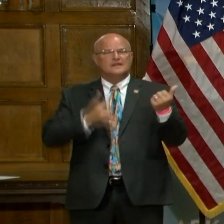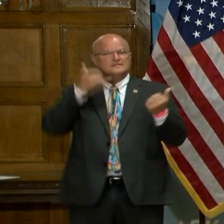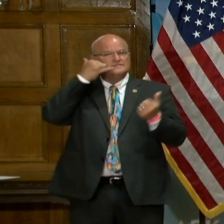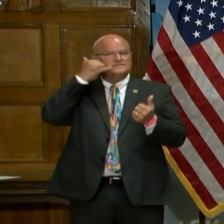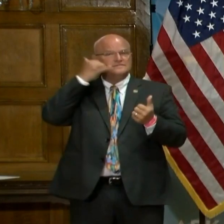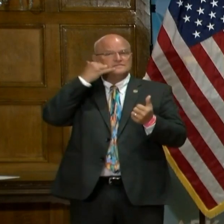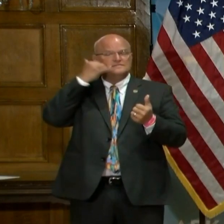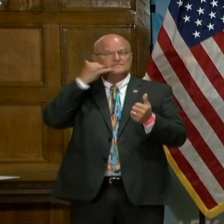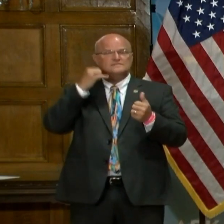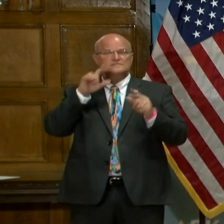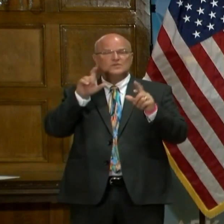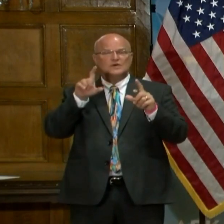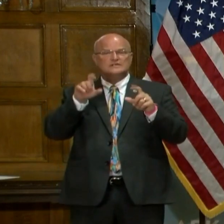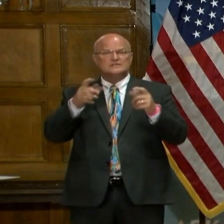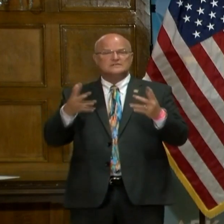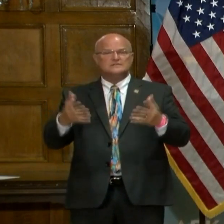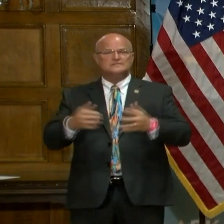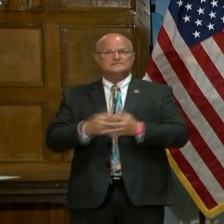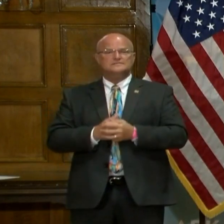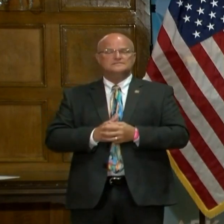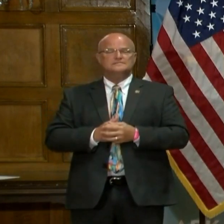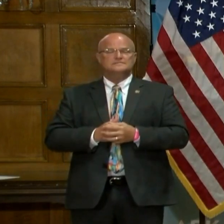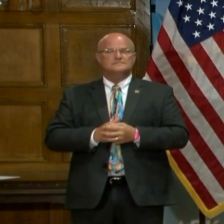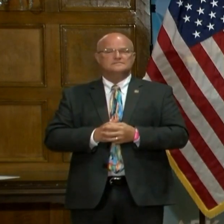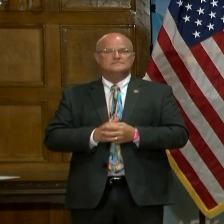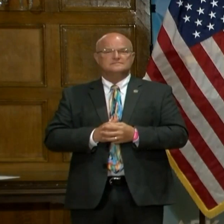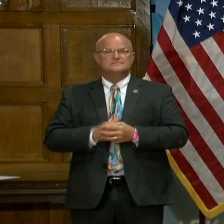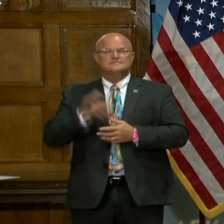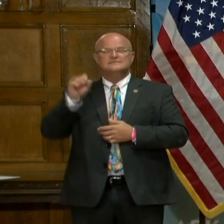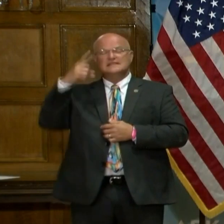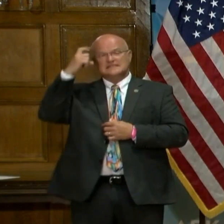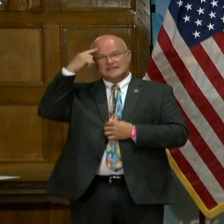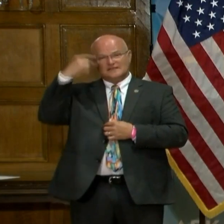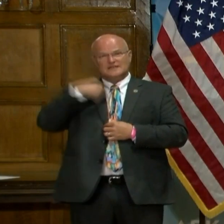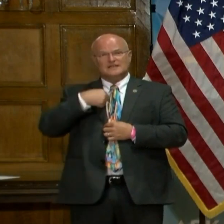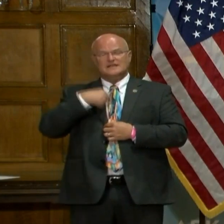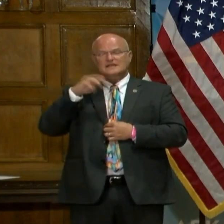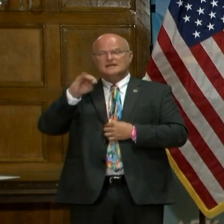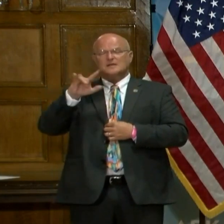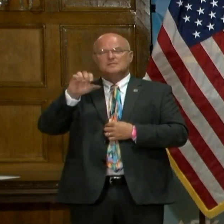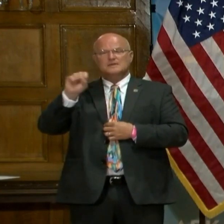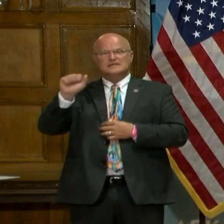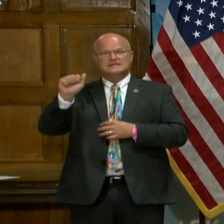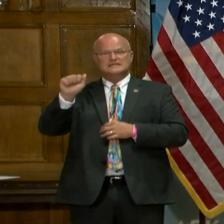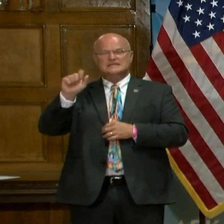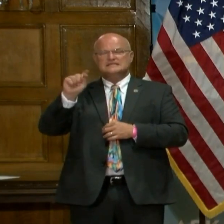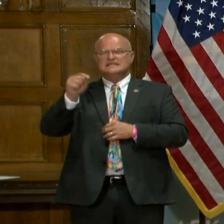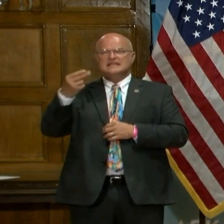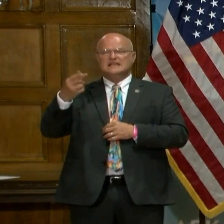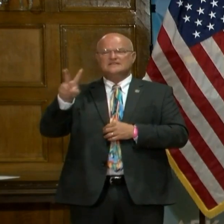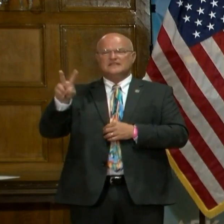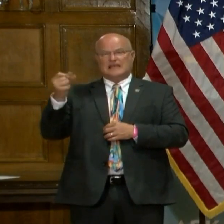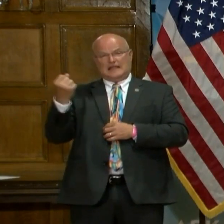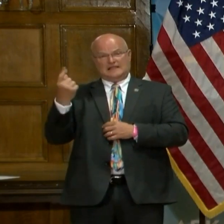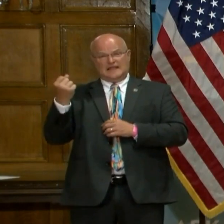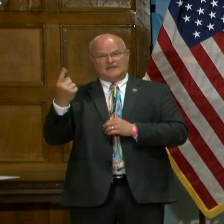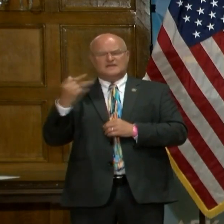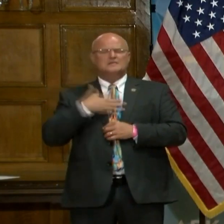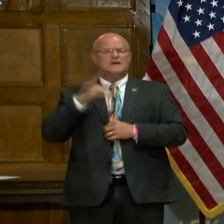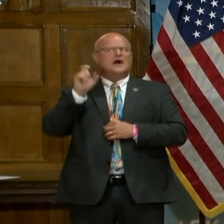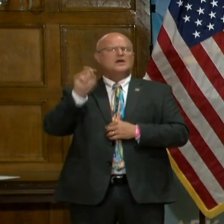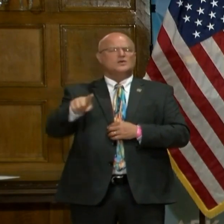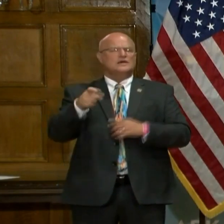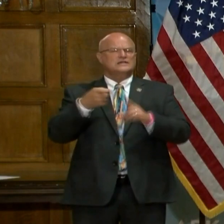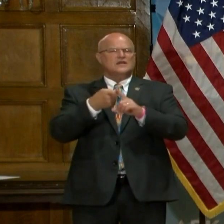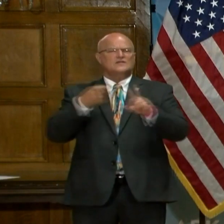the remote. There's any questions remotely? Yes, Governor. This is Melissa Zigowitz with THB 11. My